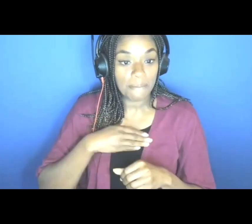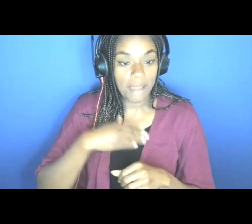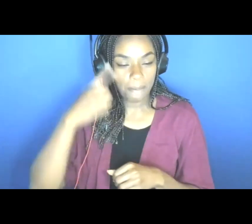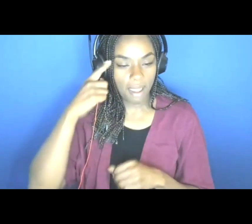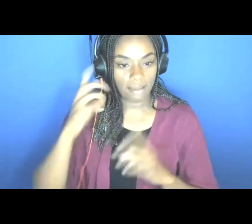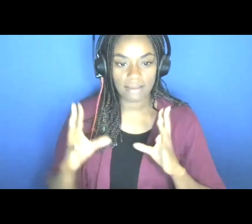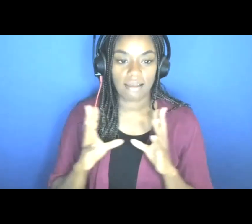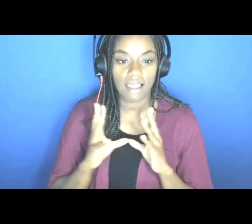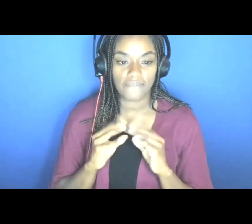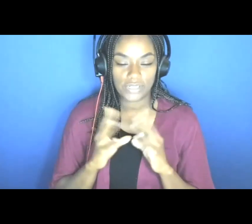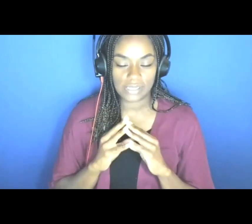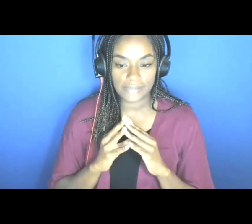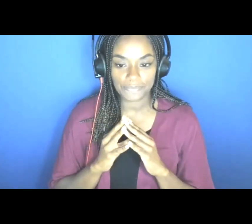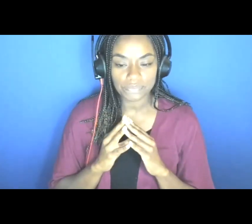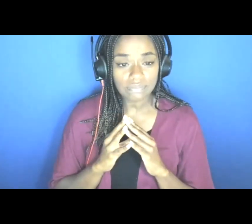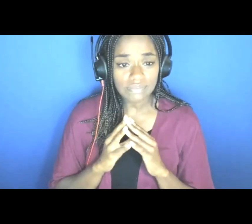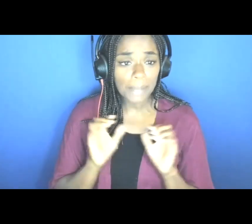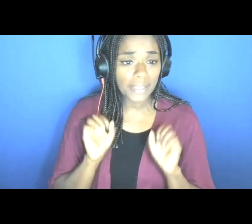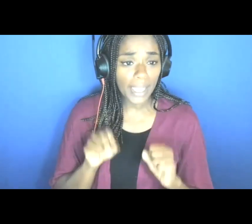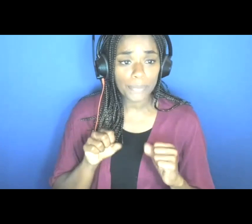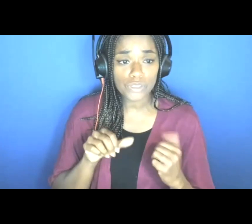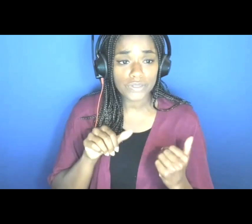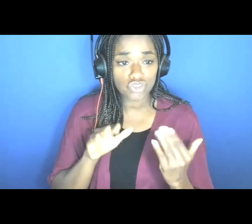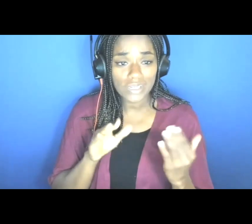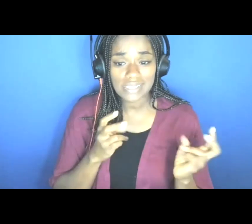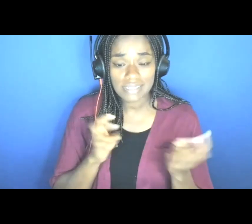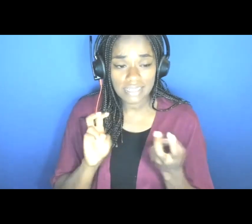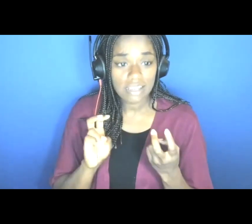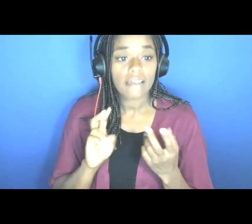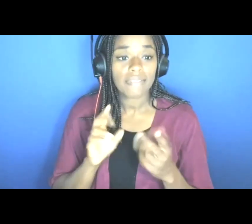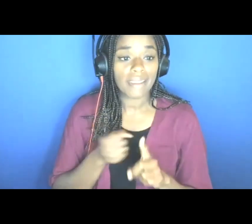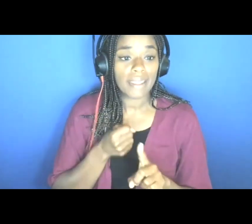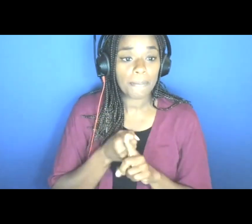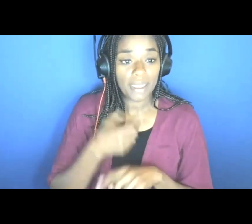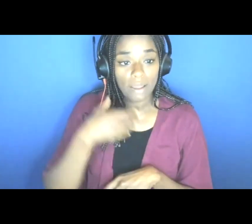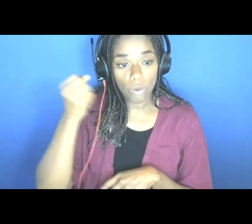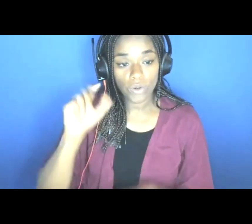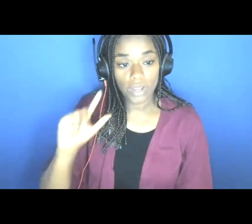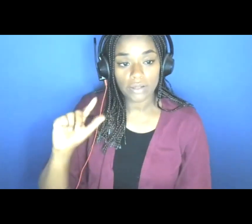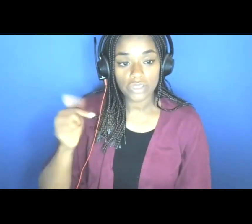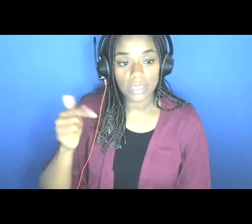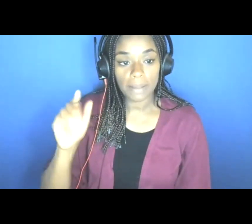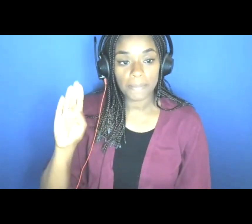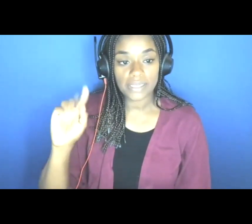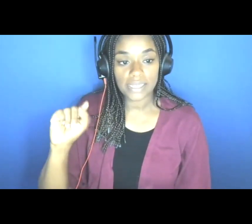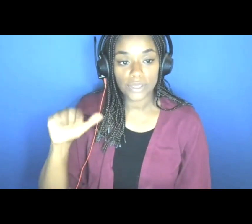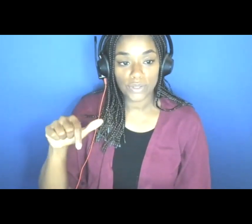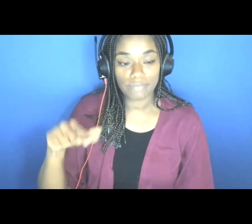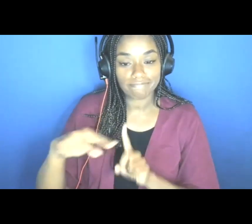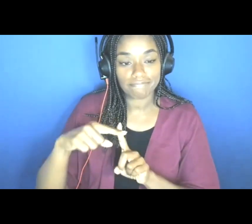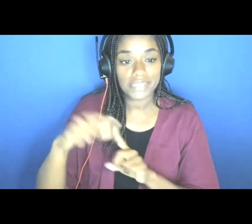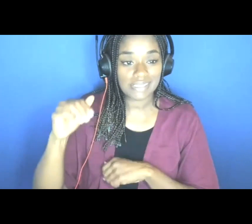have a chance to address the issues that face older LGBTQ plus adults in